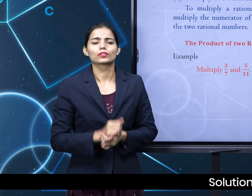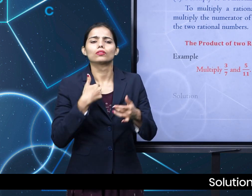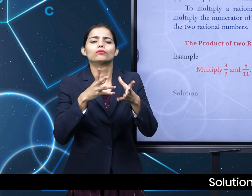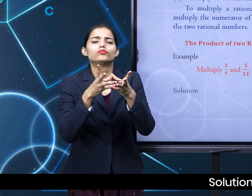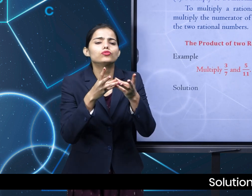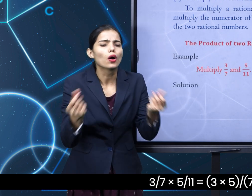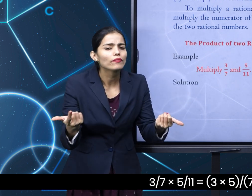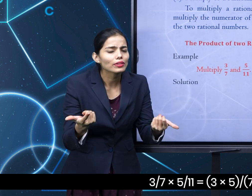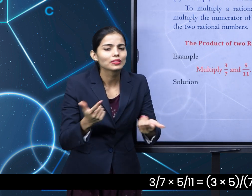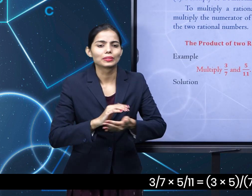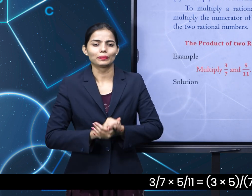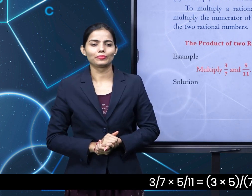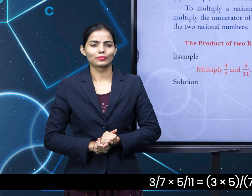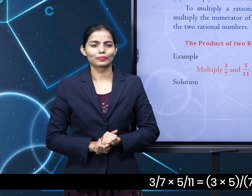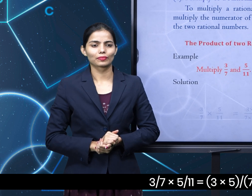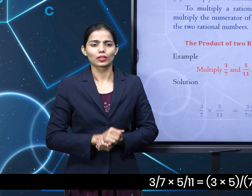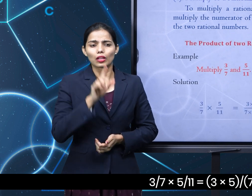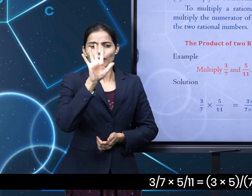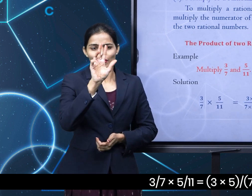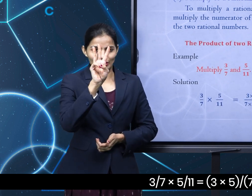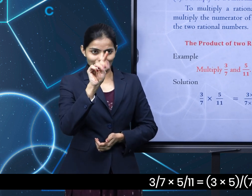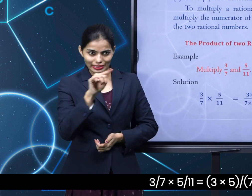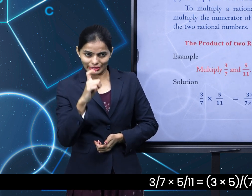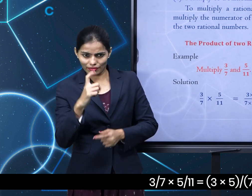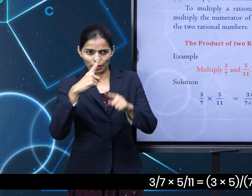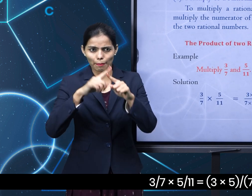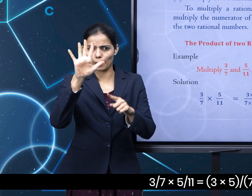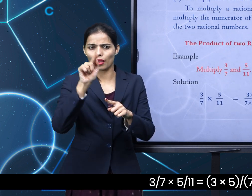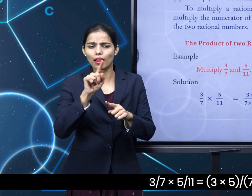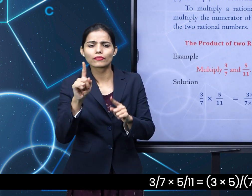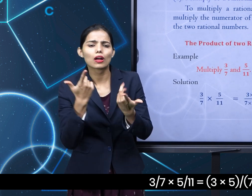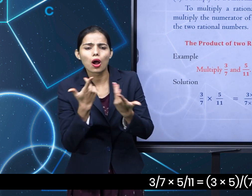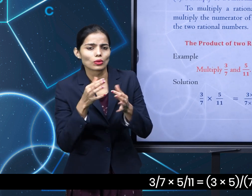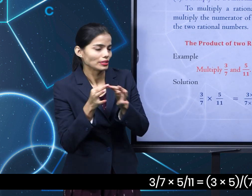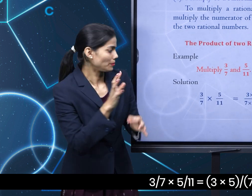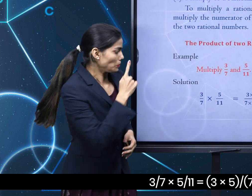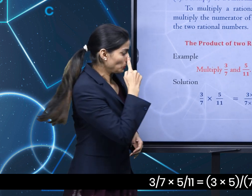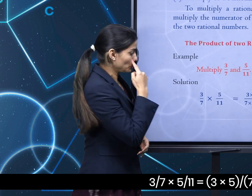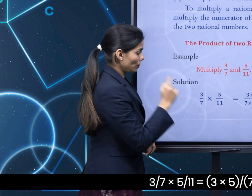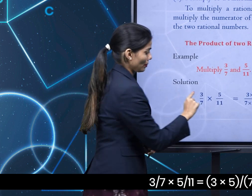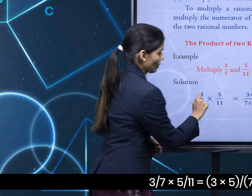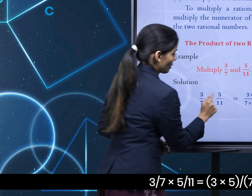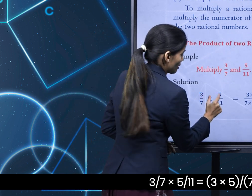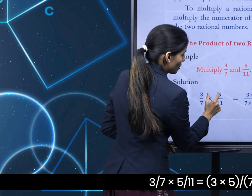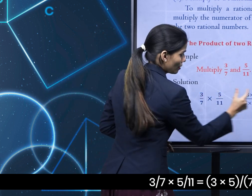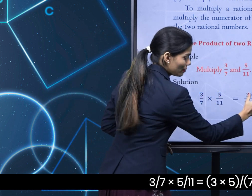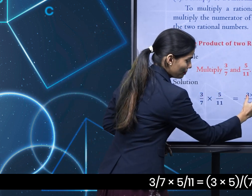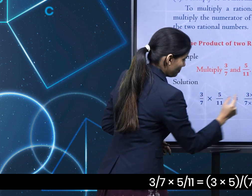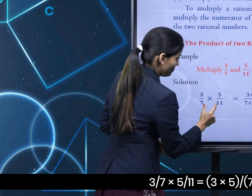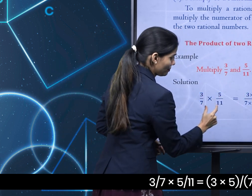Solution: 3 by 7 into 5 by 11 is equal to 3 into 5